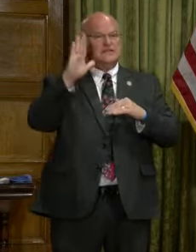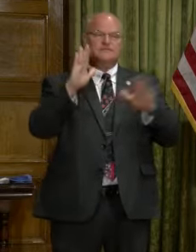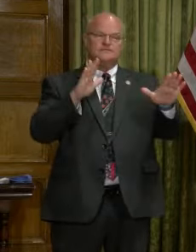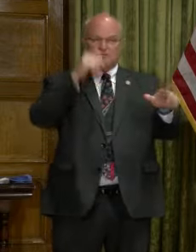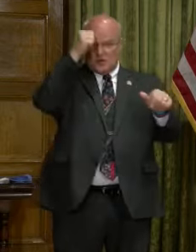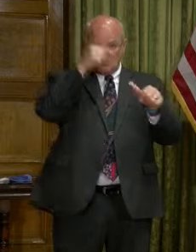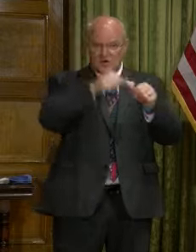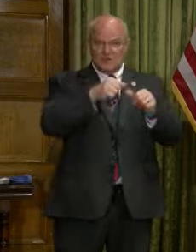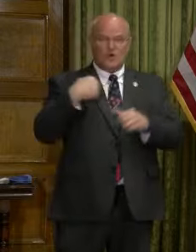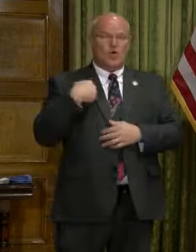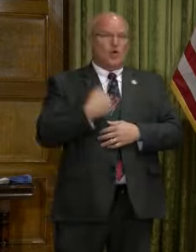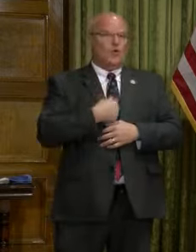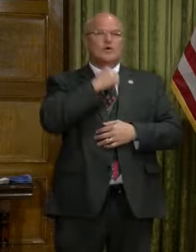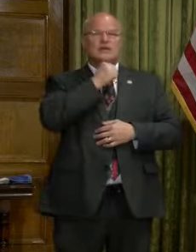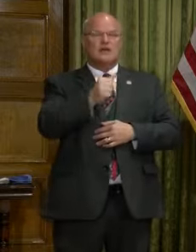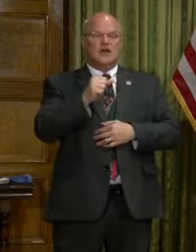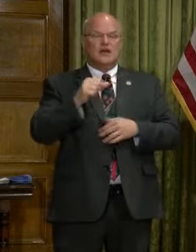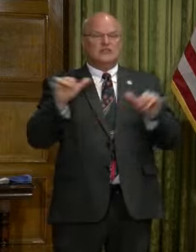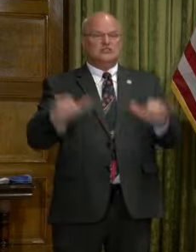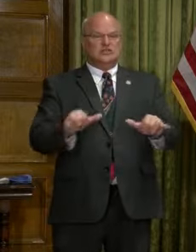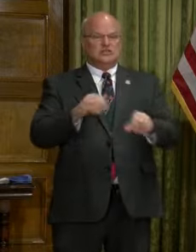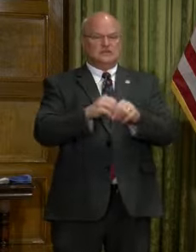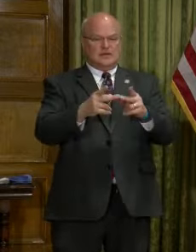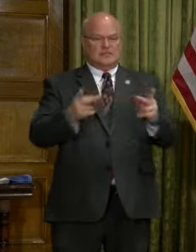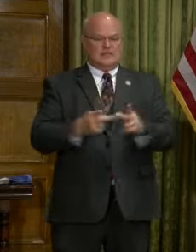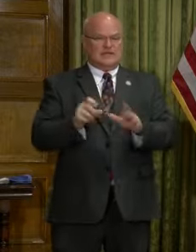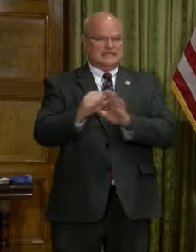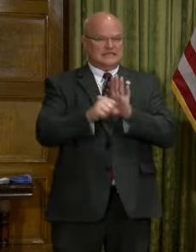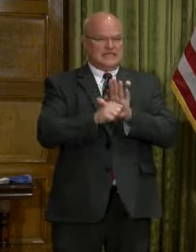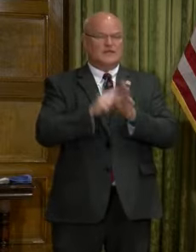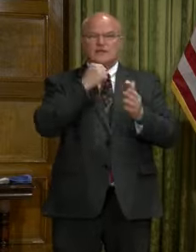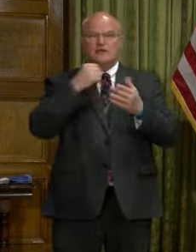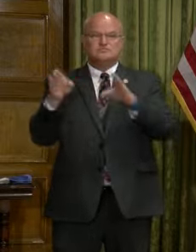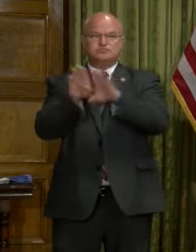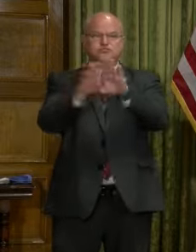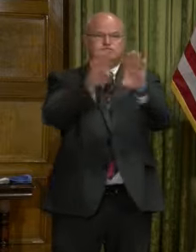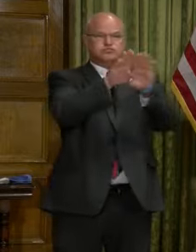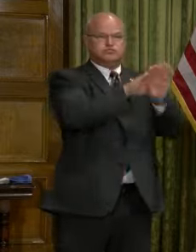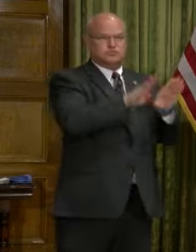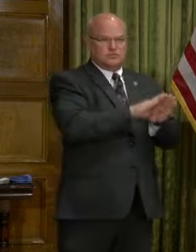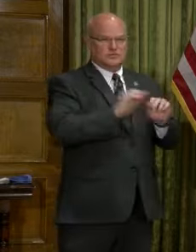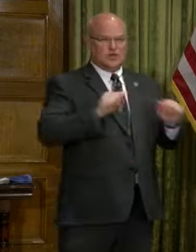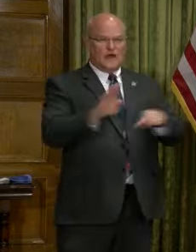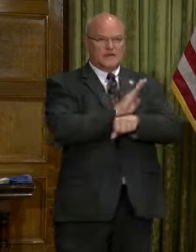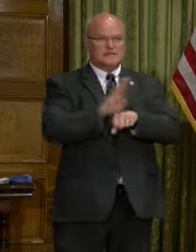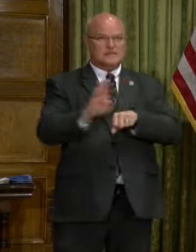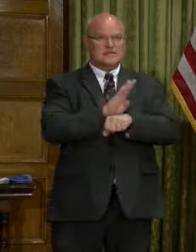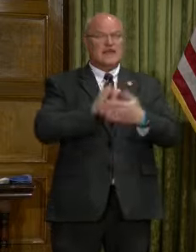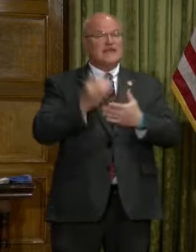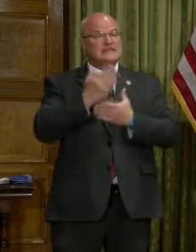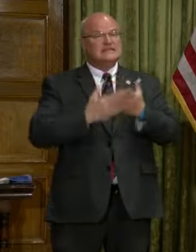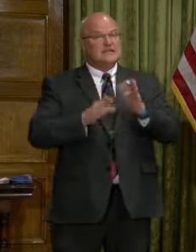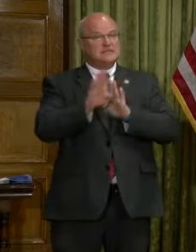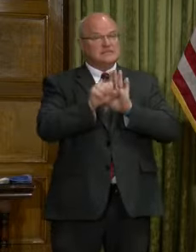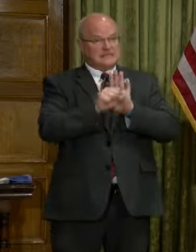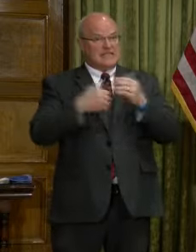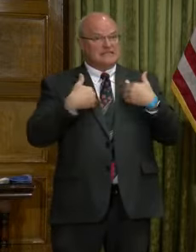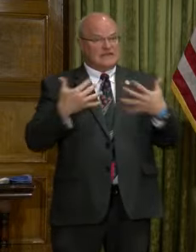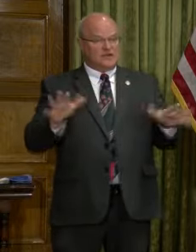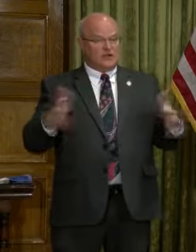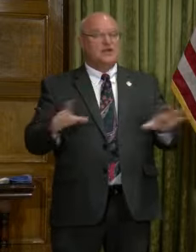got to remember that we are not a shelter-in-place state. We haven't closed all the businesses that some states